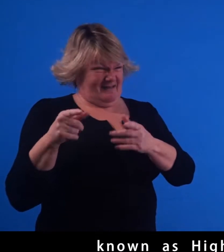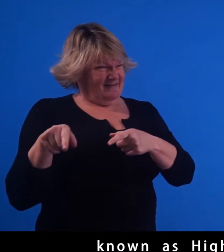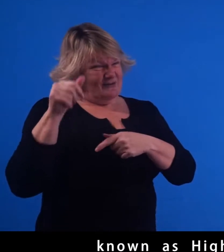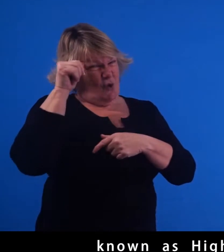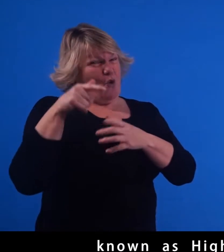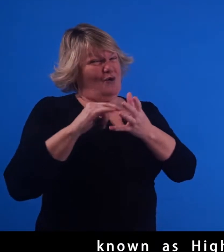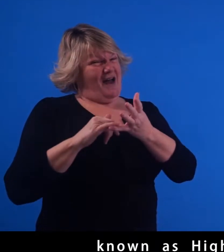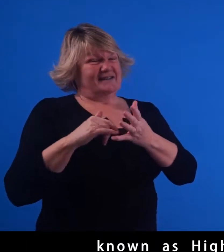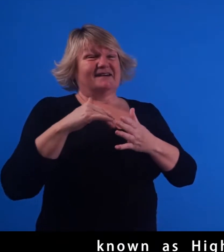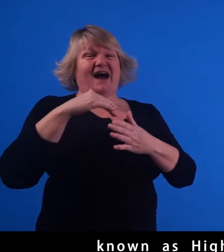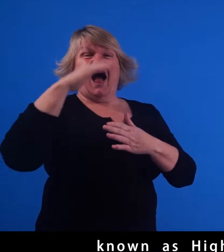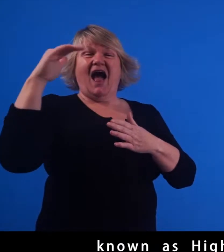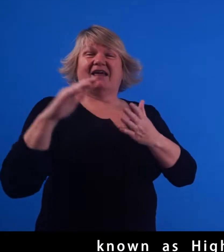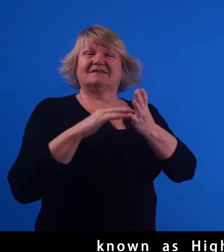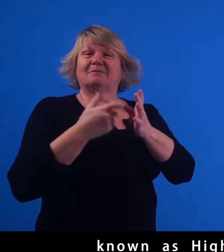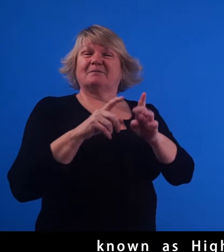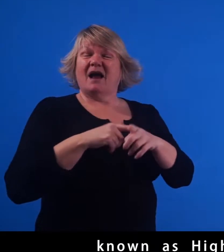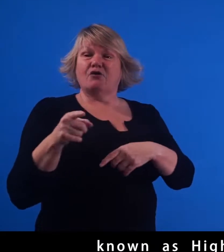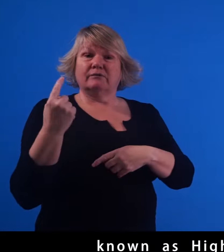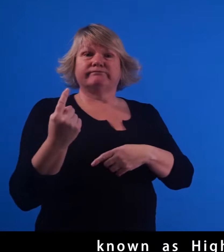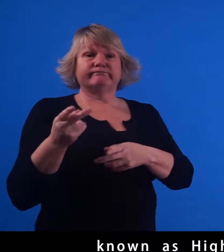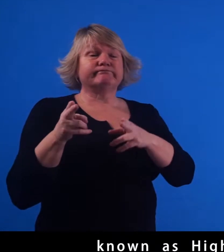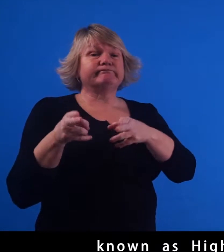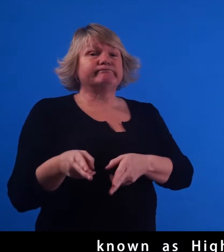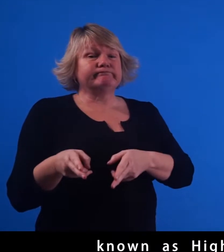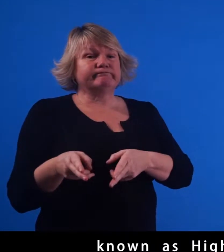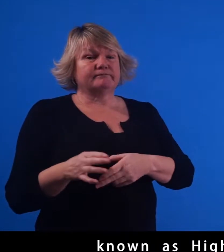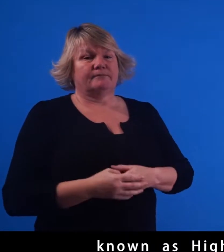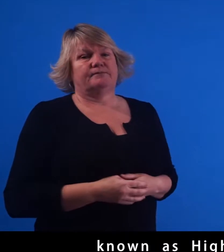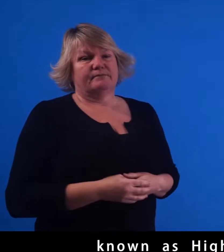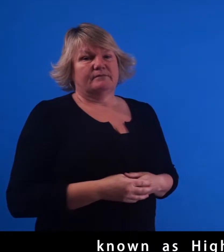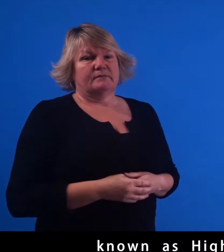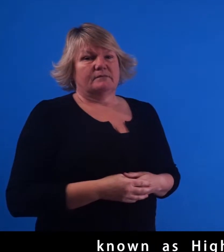known as Highland Mary, had died.